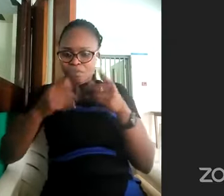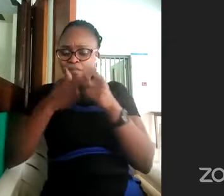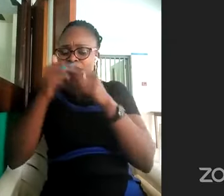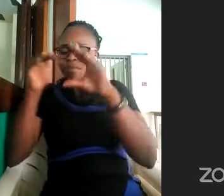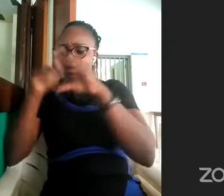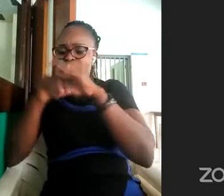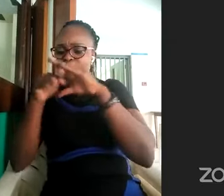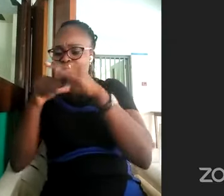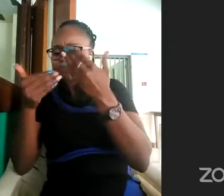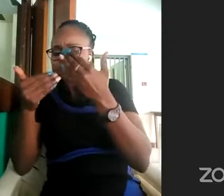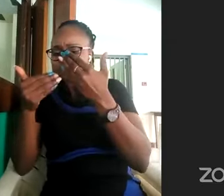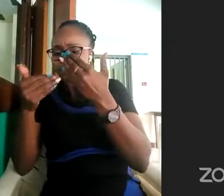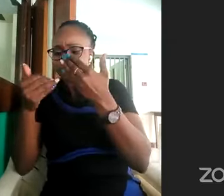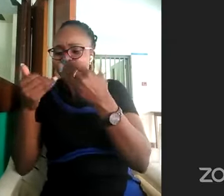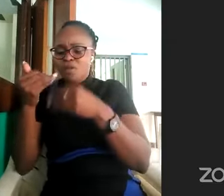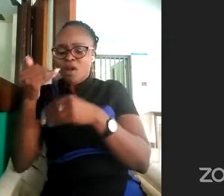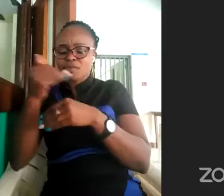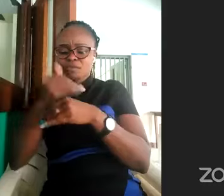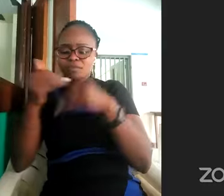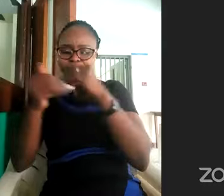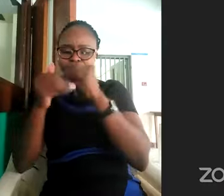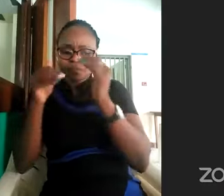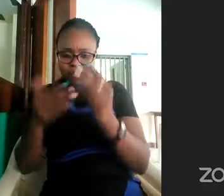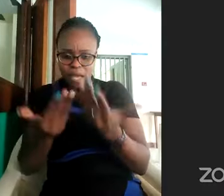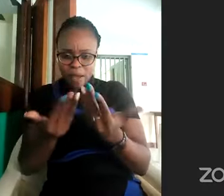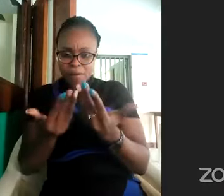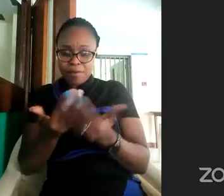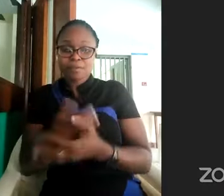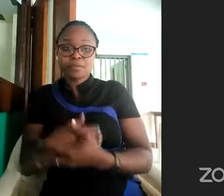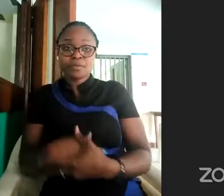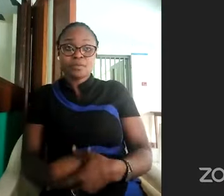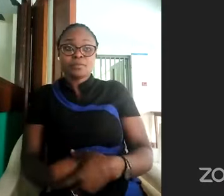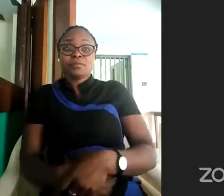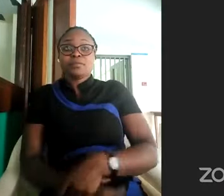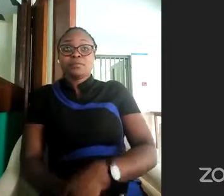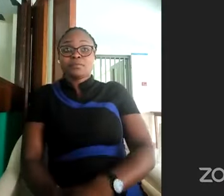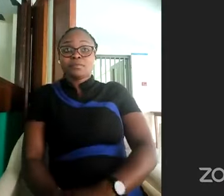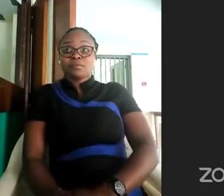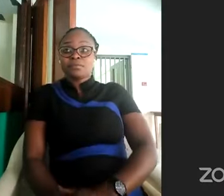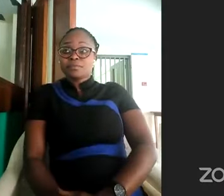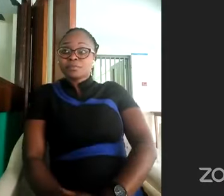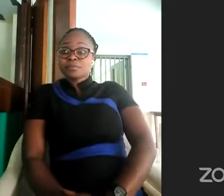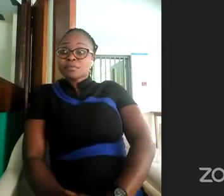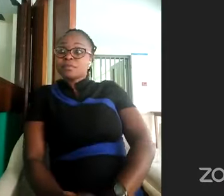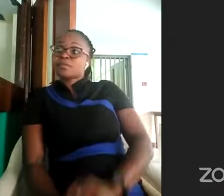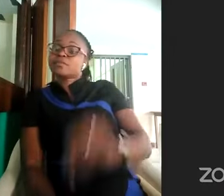facilitating the curbing of corruption in the society. Karibu sana, Mama Hilda.